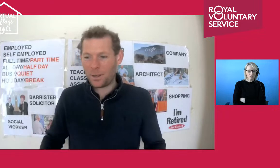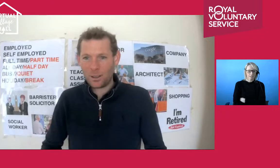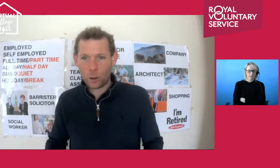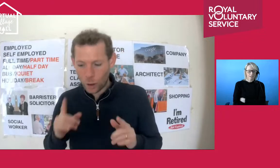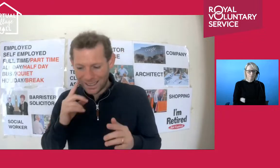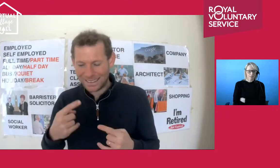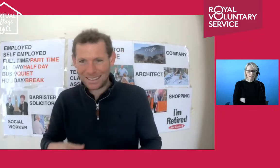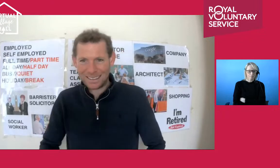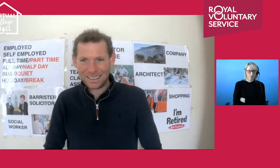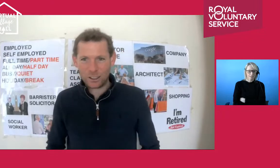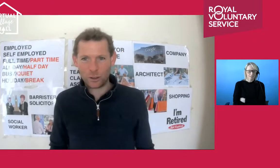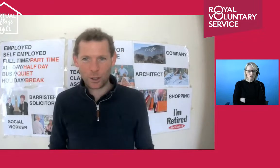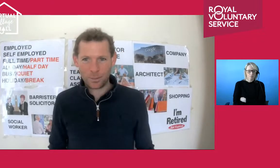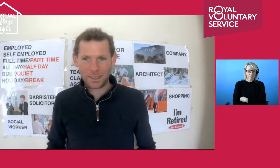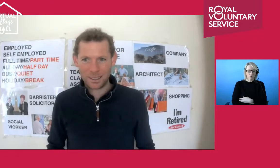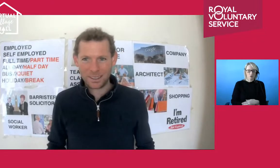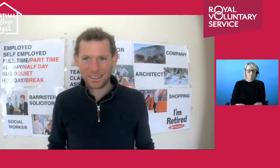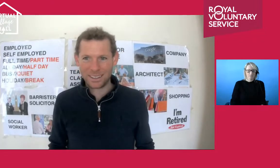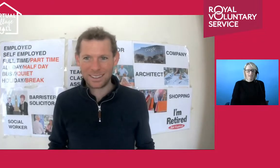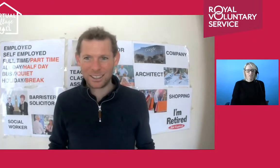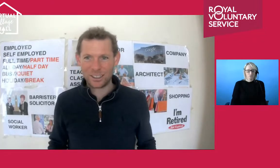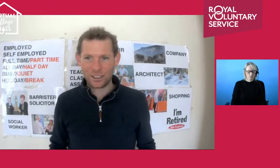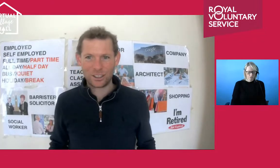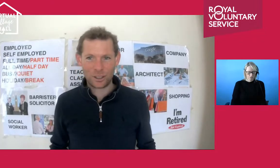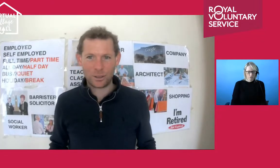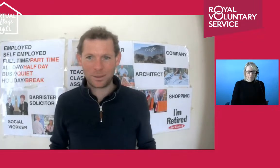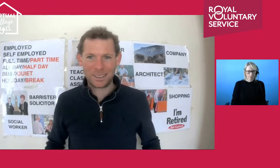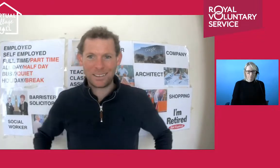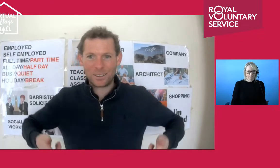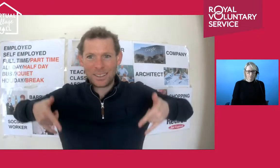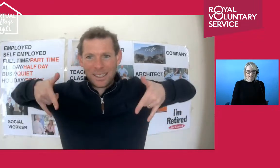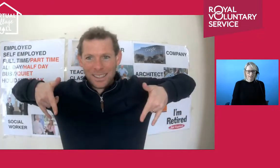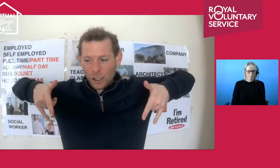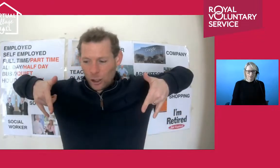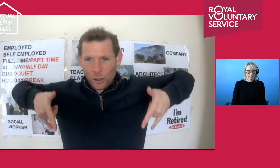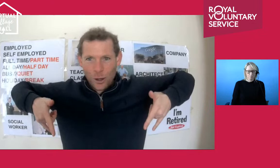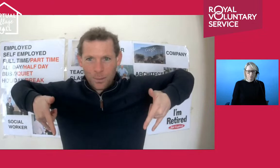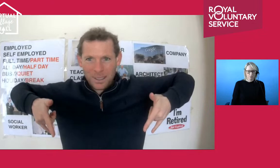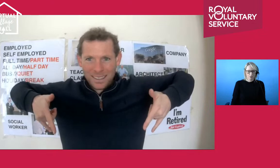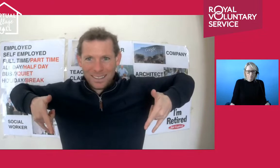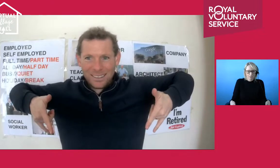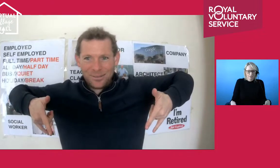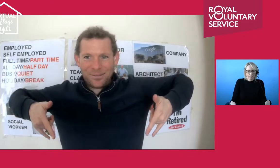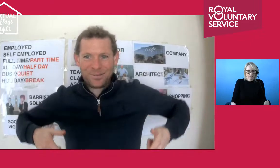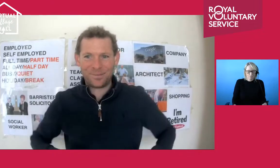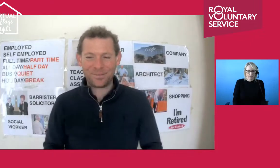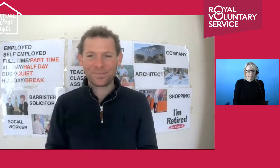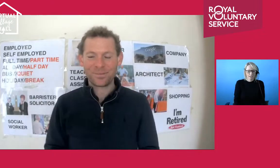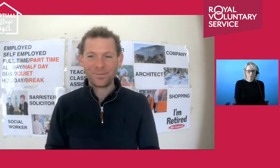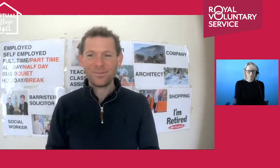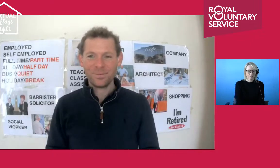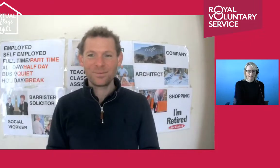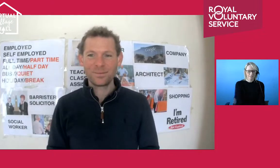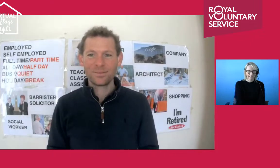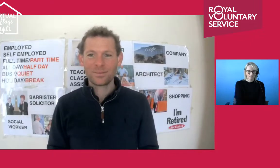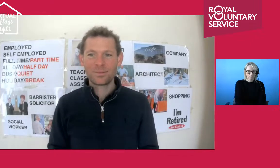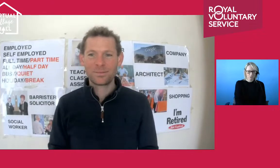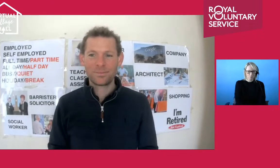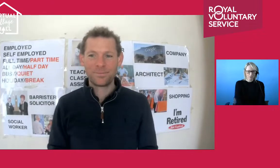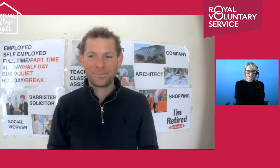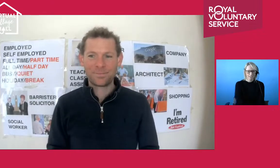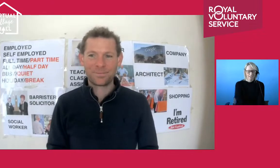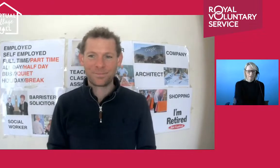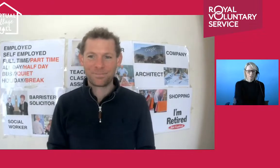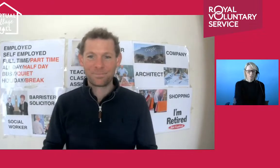with the angle of the camera. It's normally down beside your hip level, but up here it doesn't feel natural to make the sign